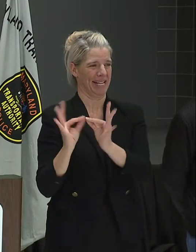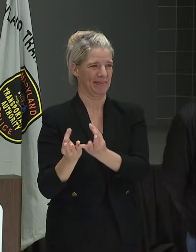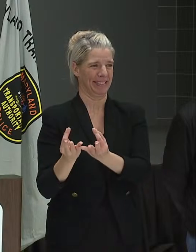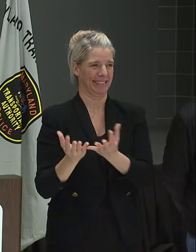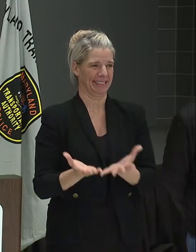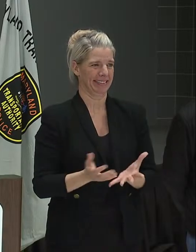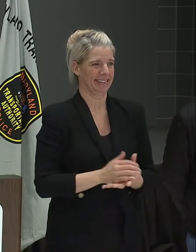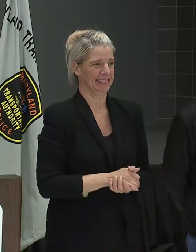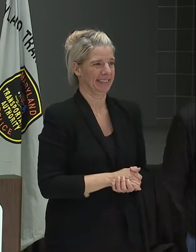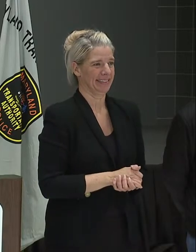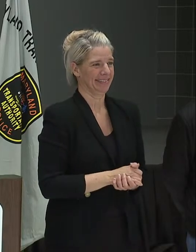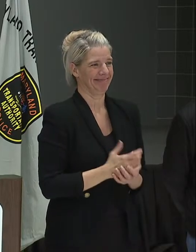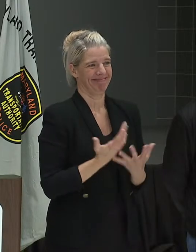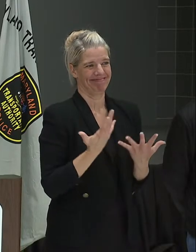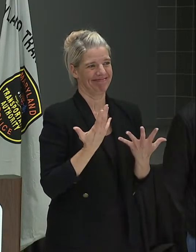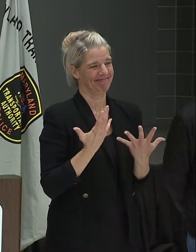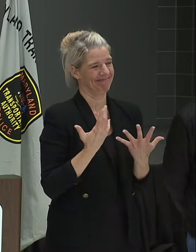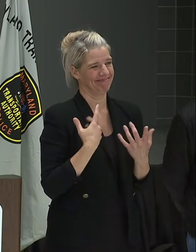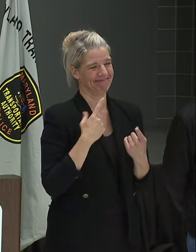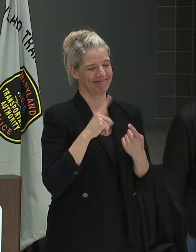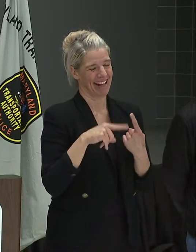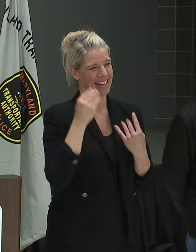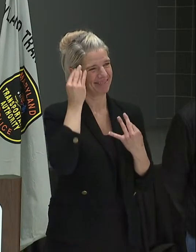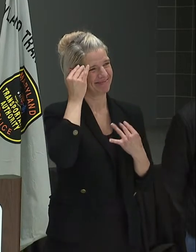I just can't stop thinking about the pain these families are feeling.